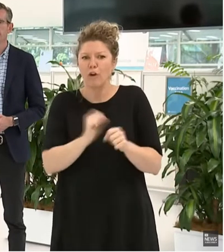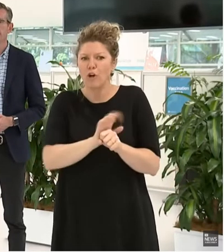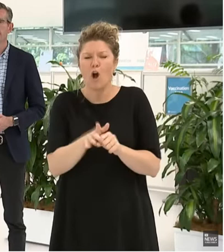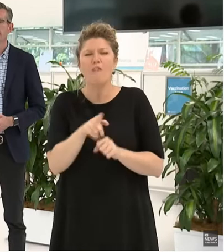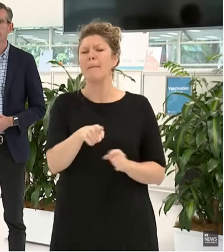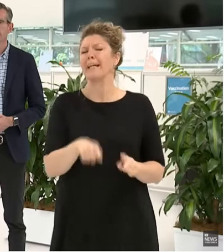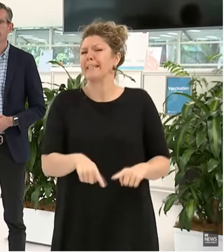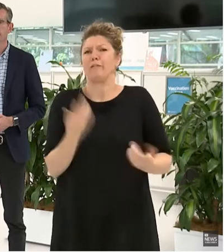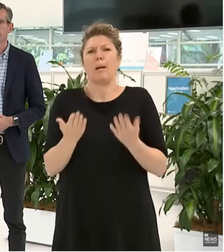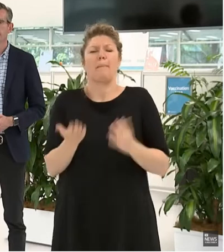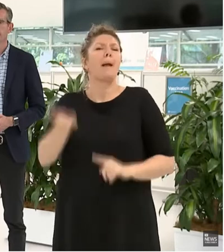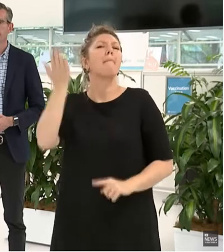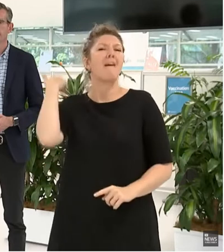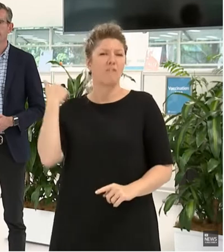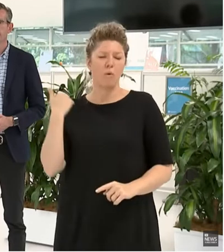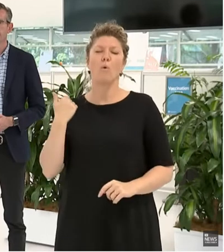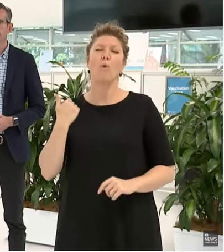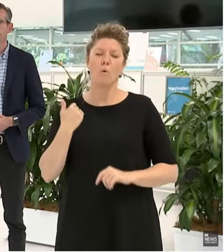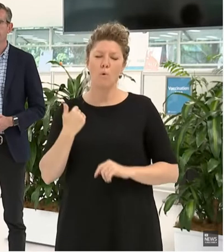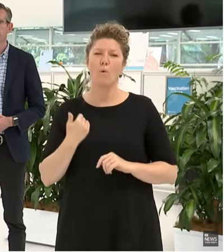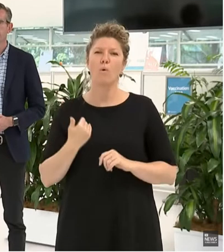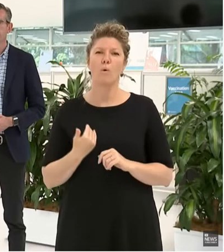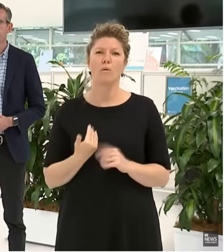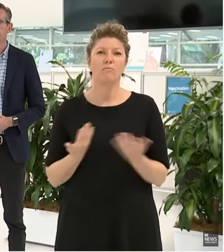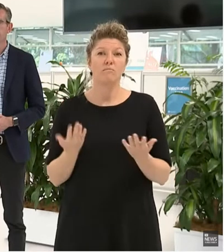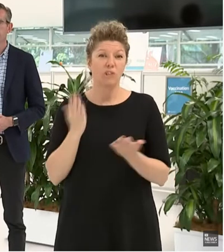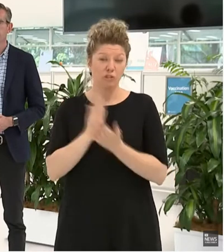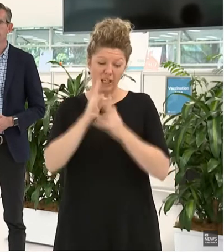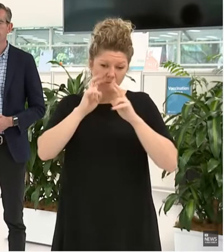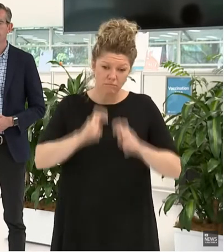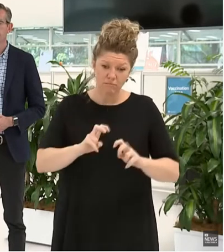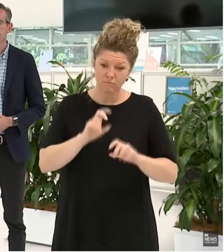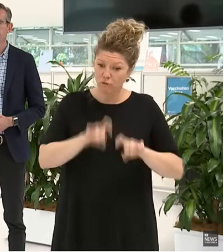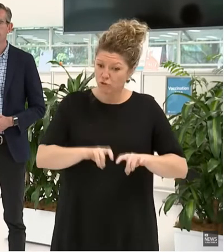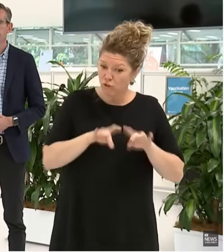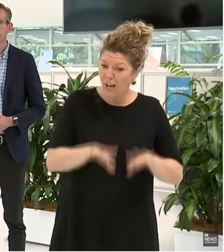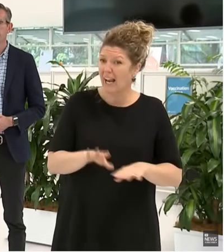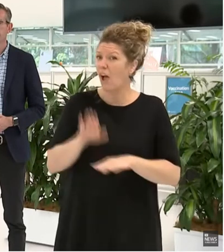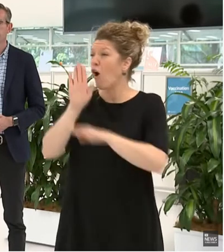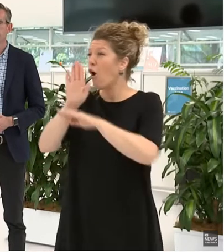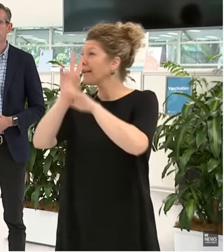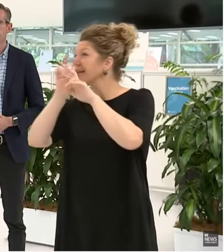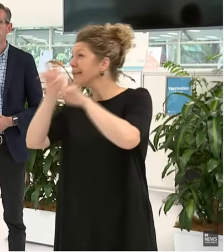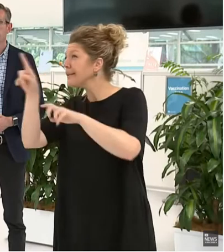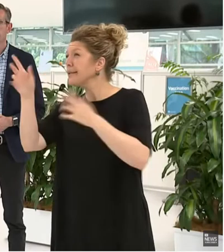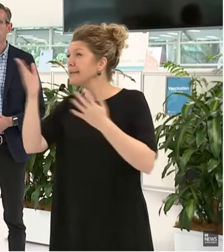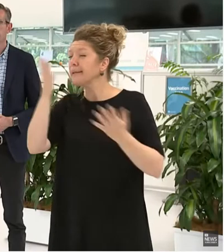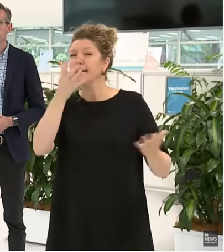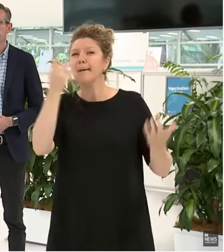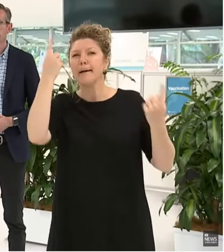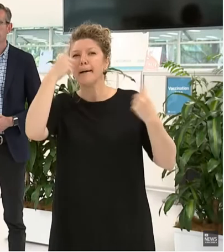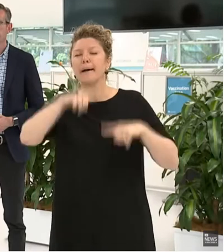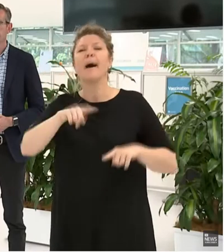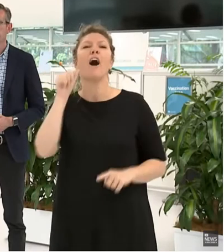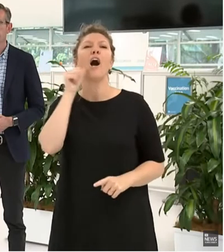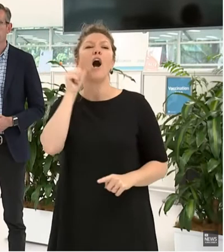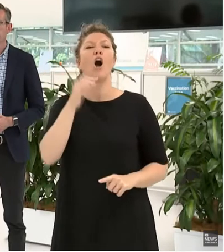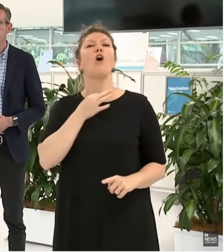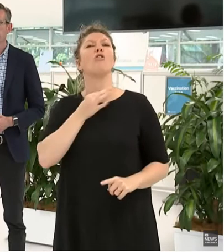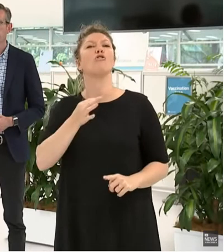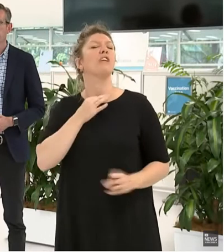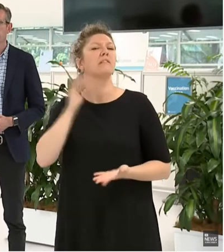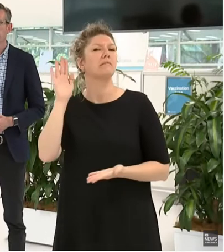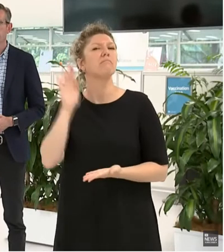of grief at this stage on the basis of international evidence and evidence available in Australia. So we need to weigh up the relative risk